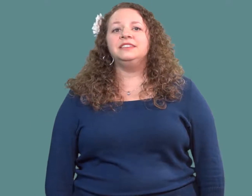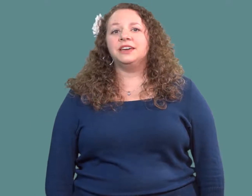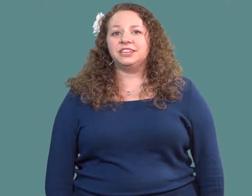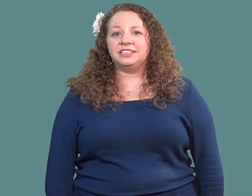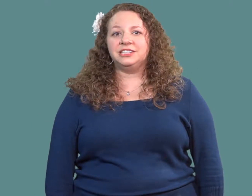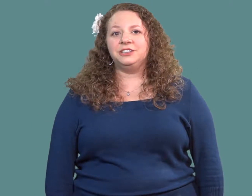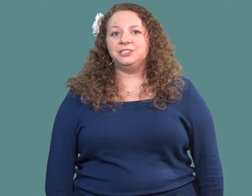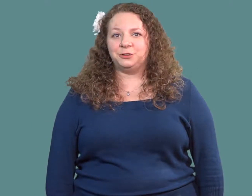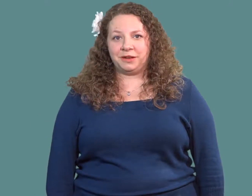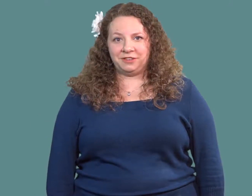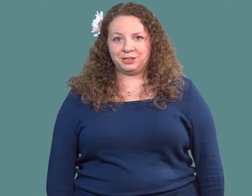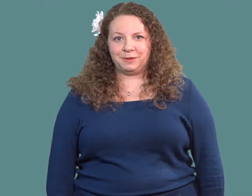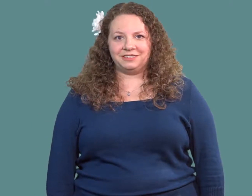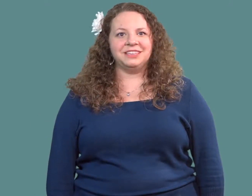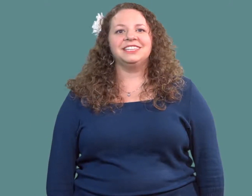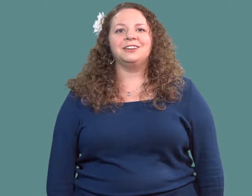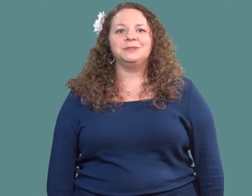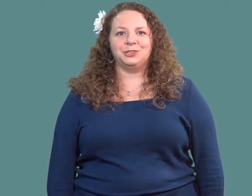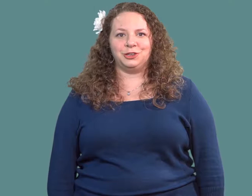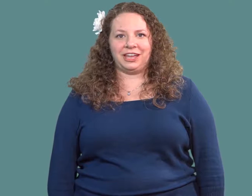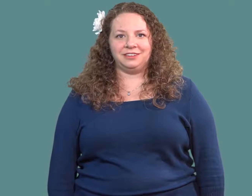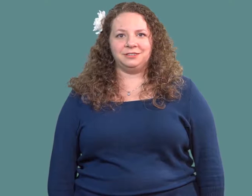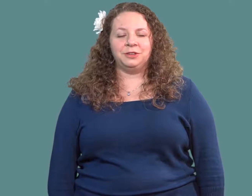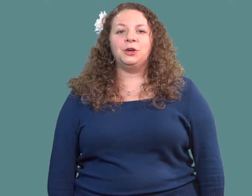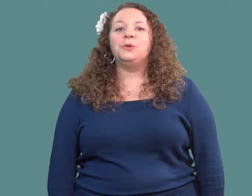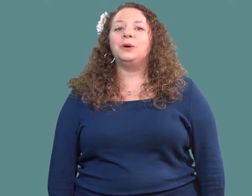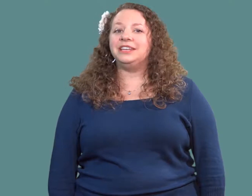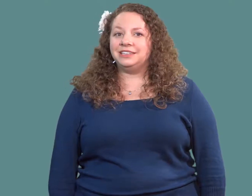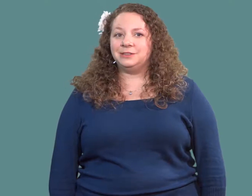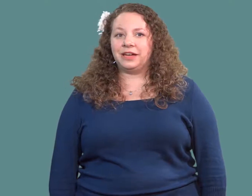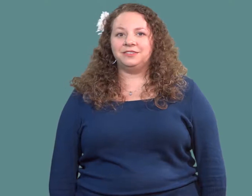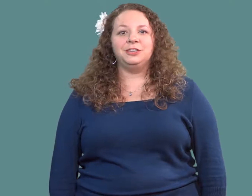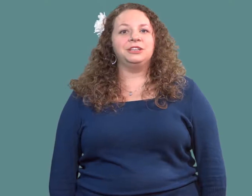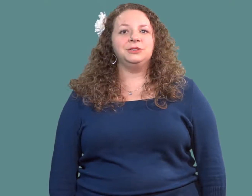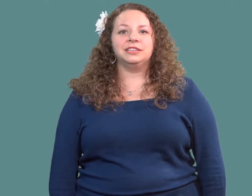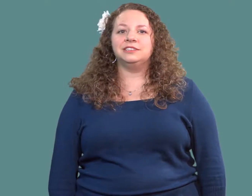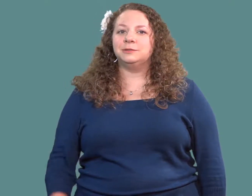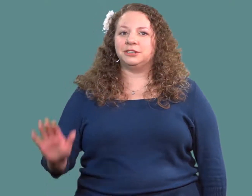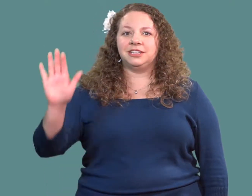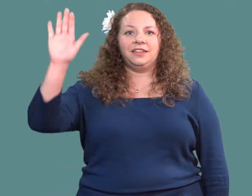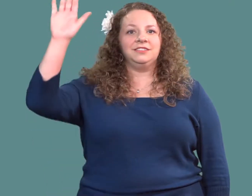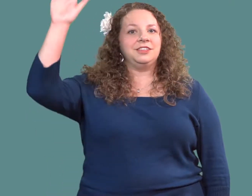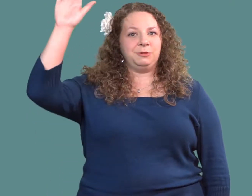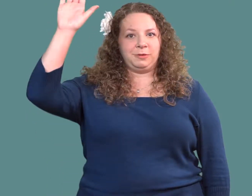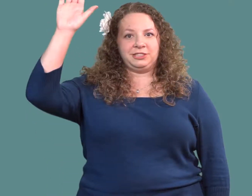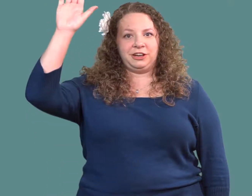Now, the next thing you need to know about fingerspelling is how to position your hand. One easy way that you can do this is to pretend that you are raising your